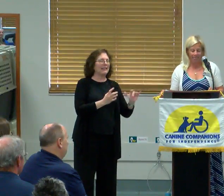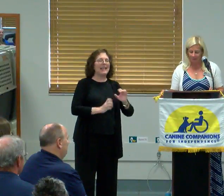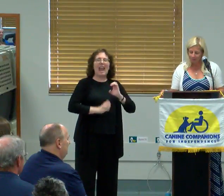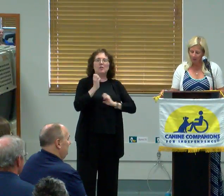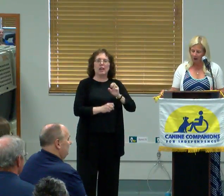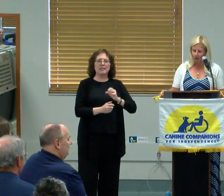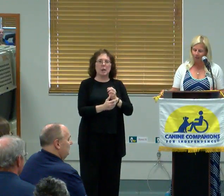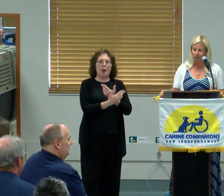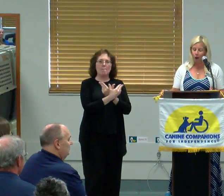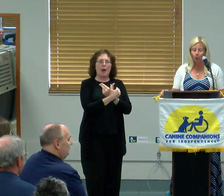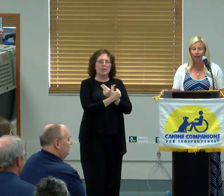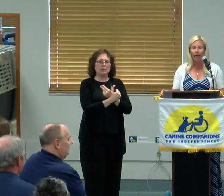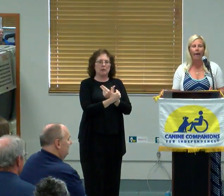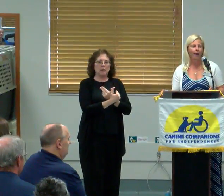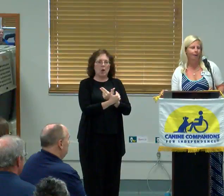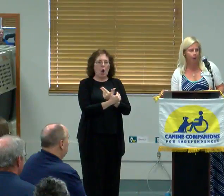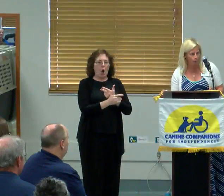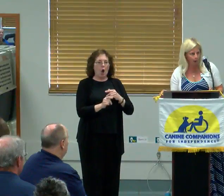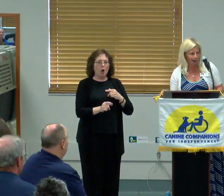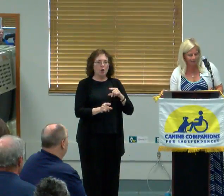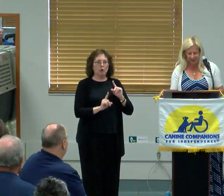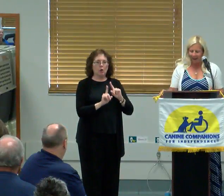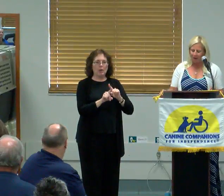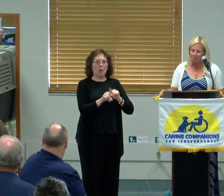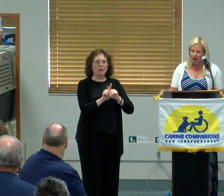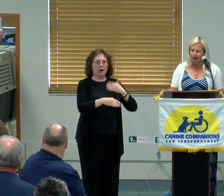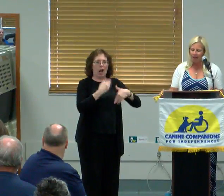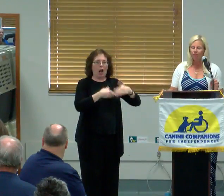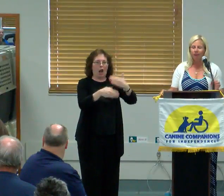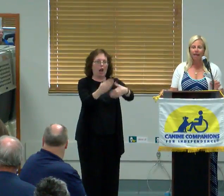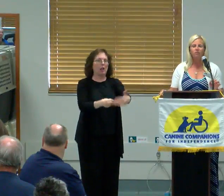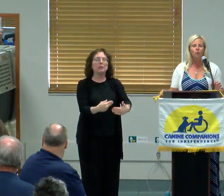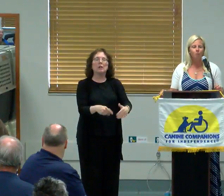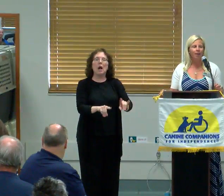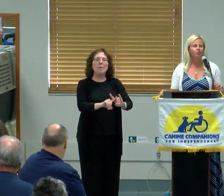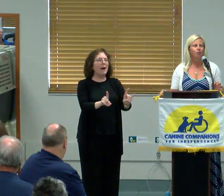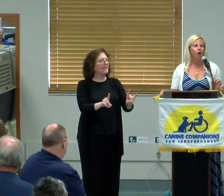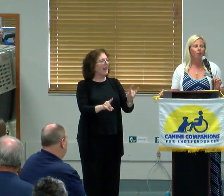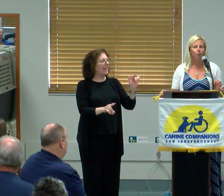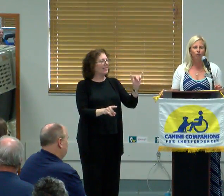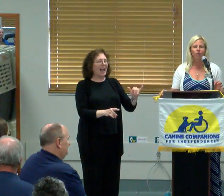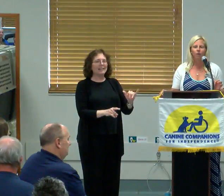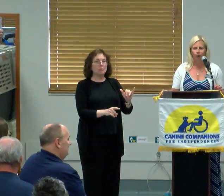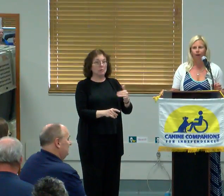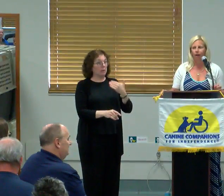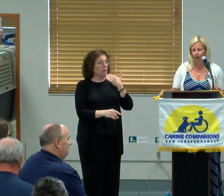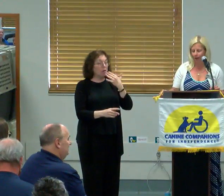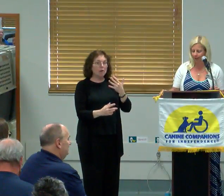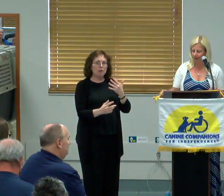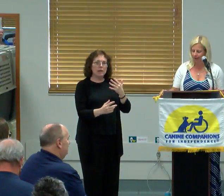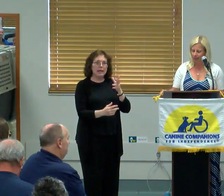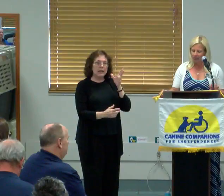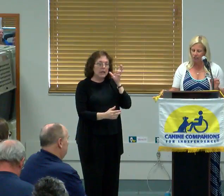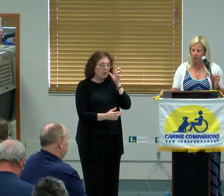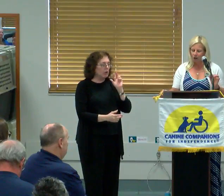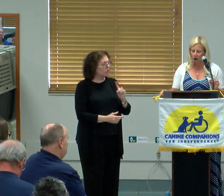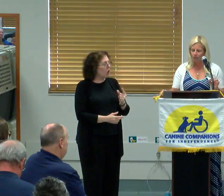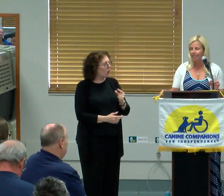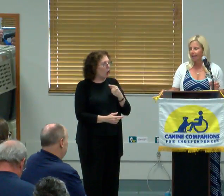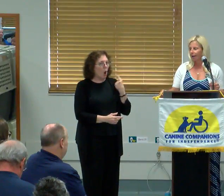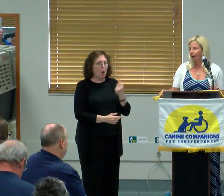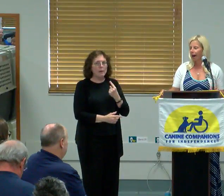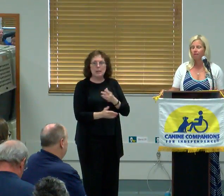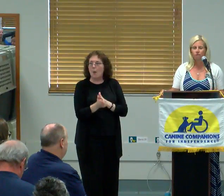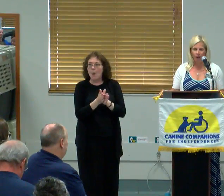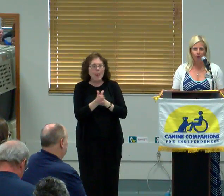Energizer Bunny, always going and going, but that's what makes her a really great hearing dog. She's